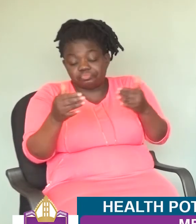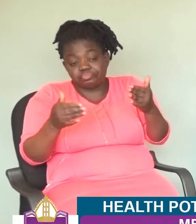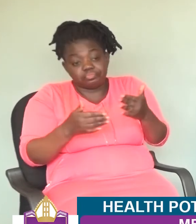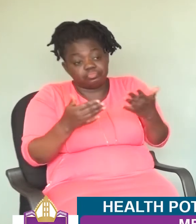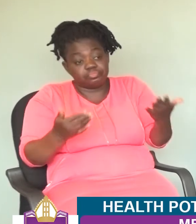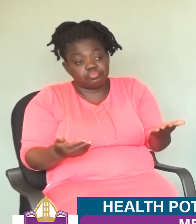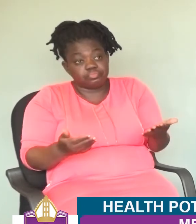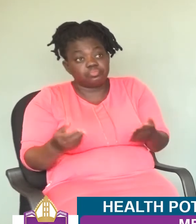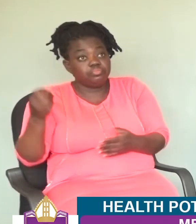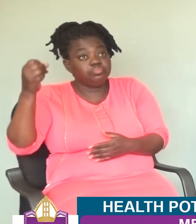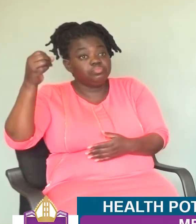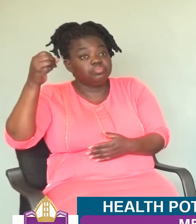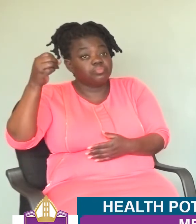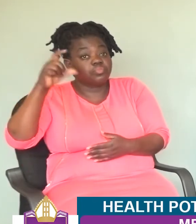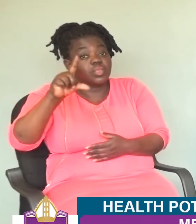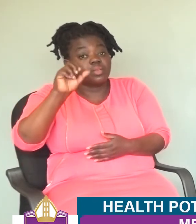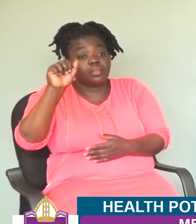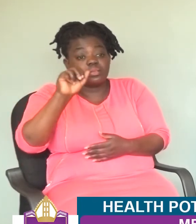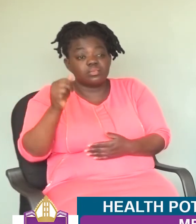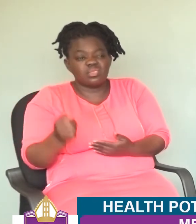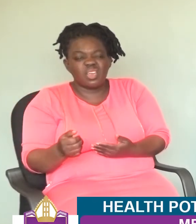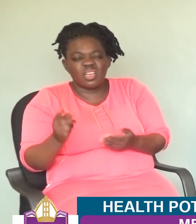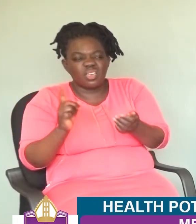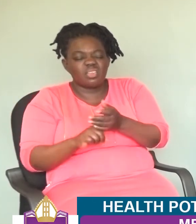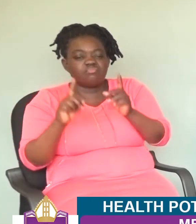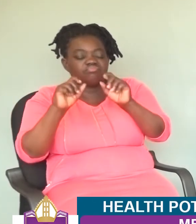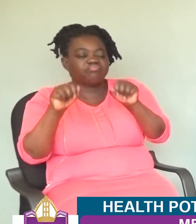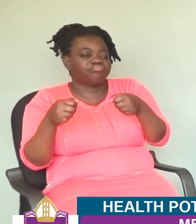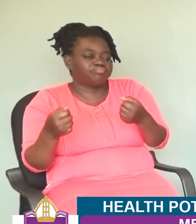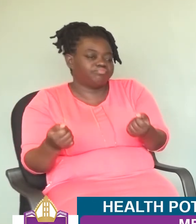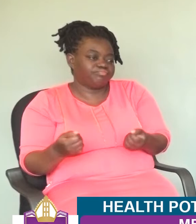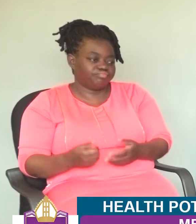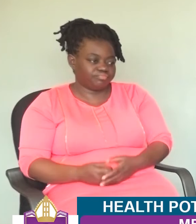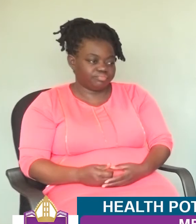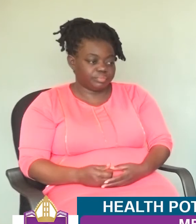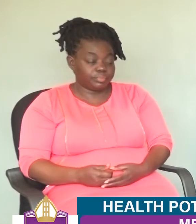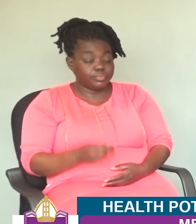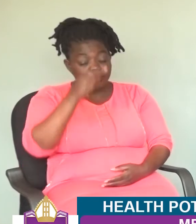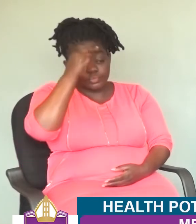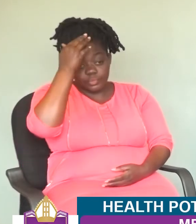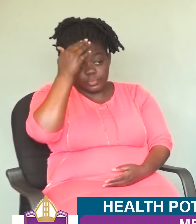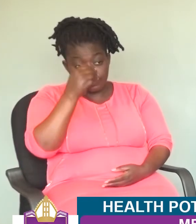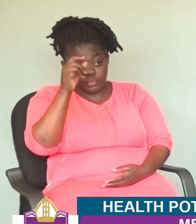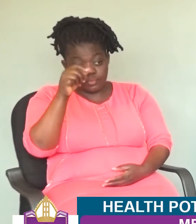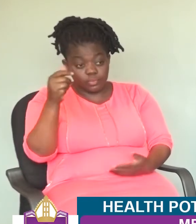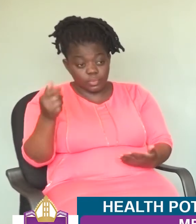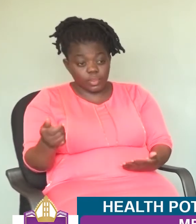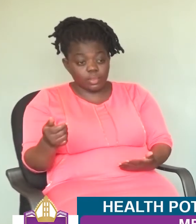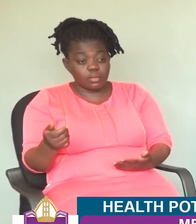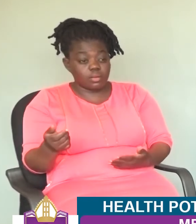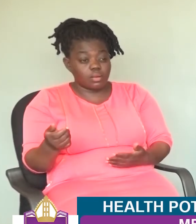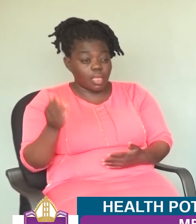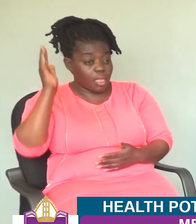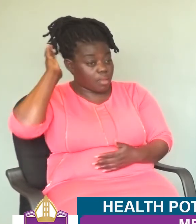lens, you just leave the lens alone, you think you're going to get any pictures? No. You won't. That's the reason why when somebody knocks you at the back